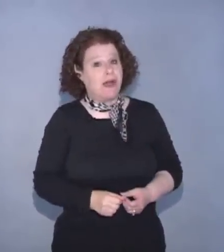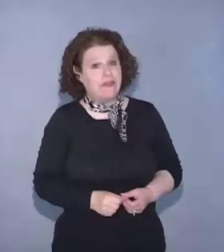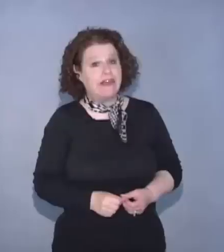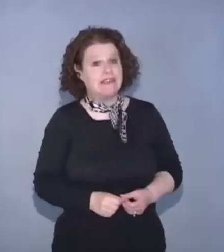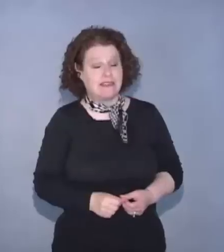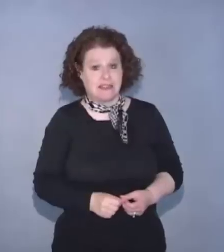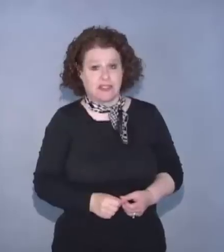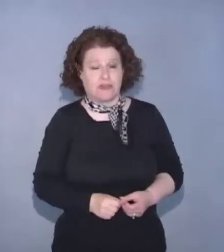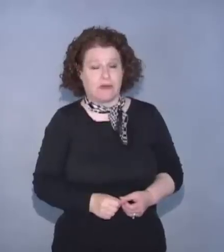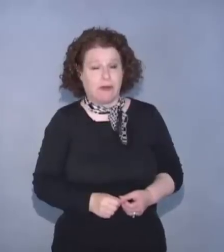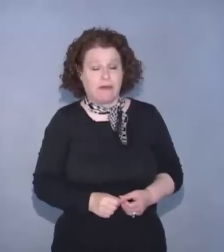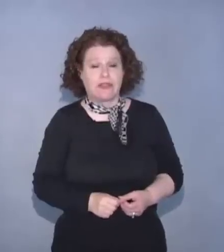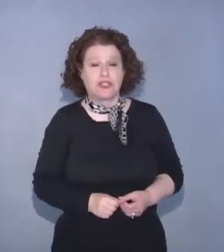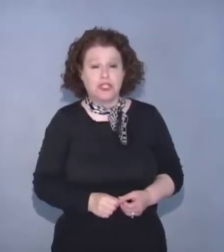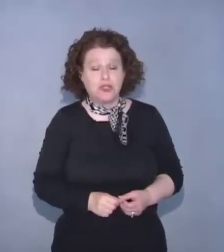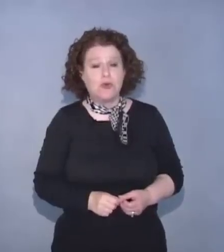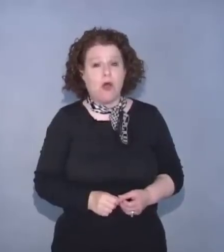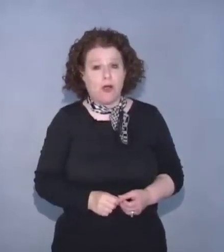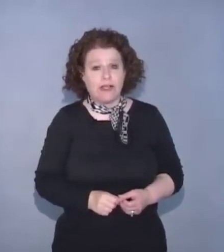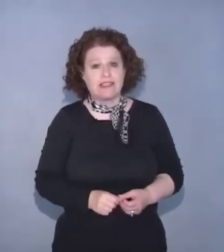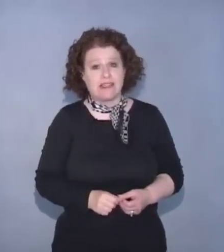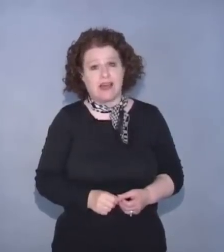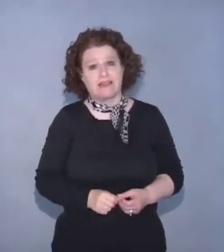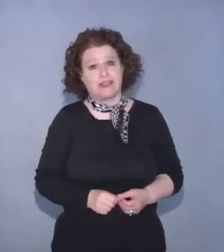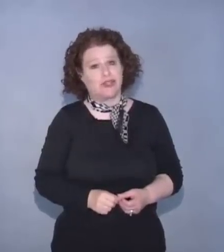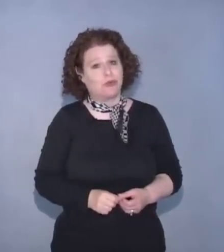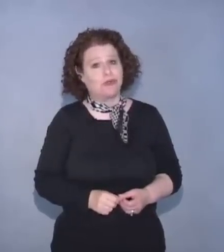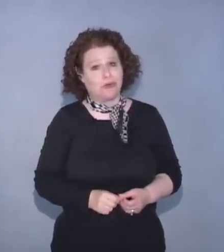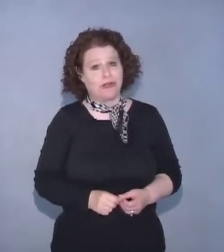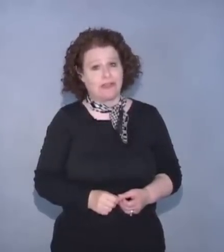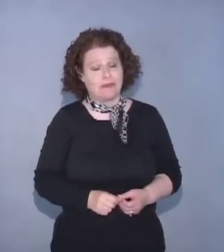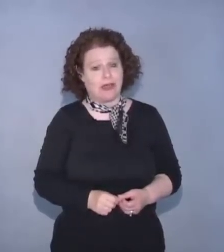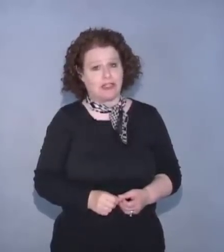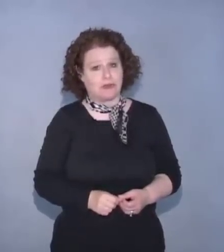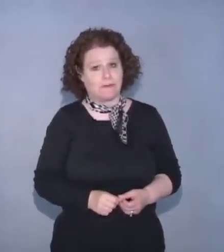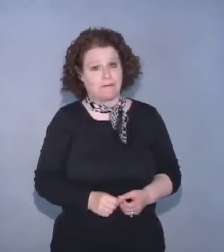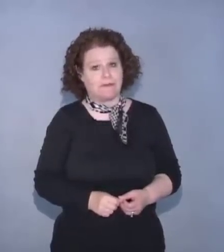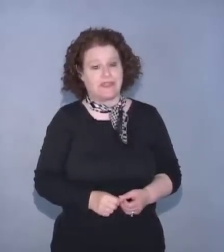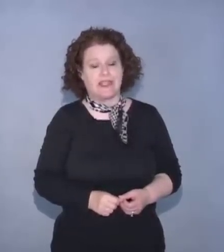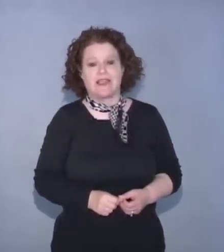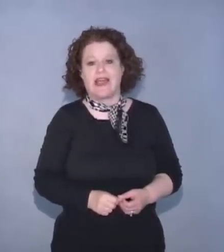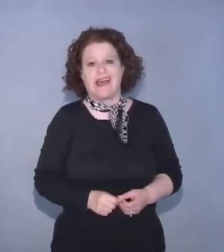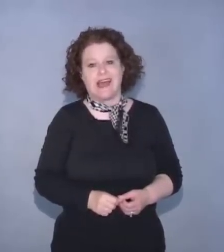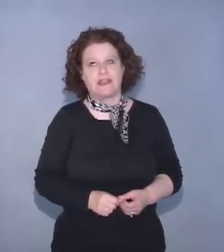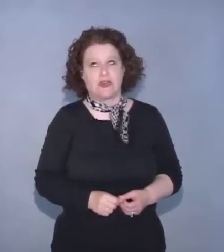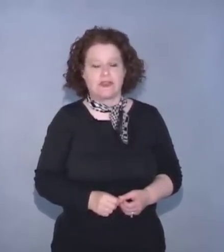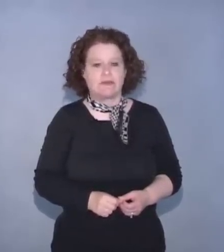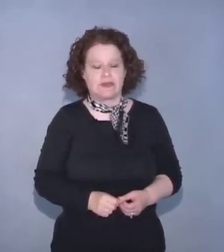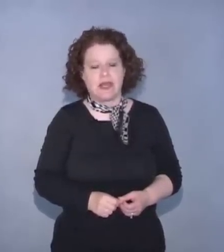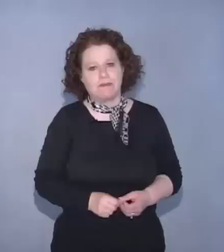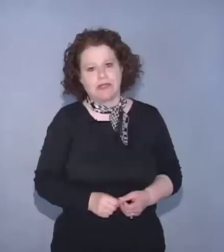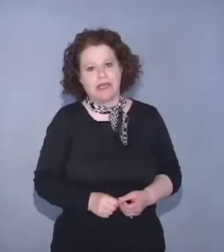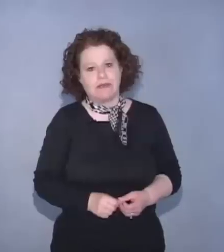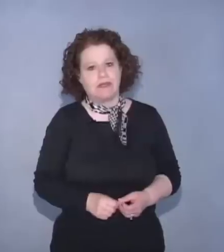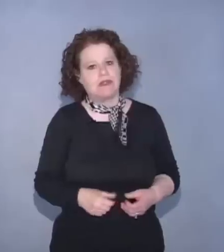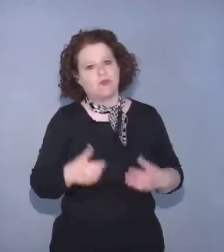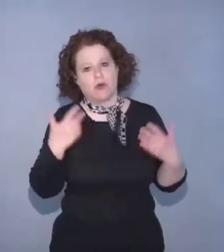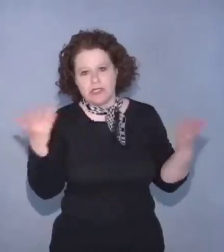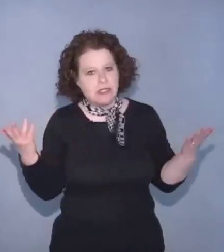Brother and sister are probably the two hardest signs that you will learn in this module, and also the most complicated because, once